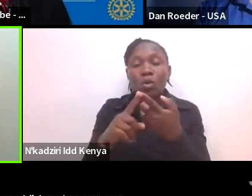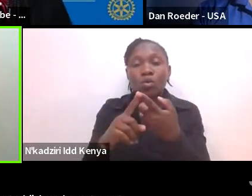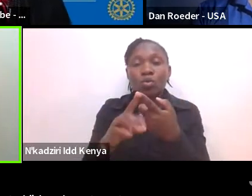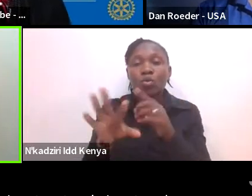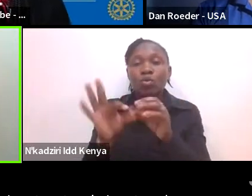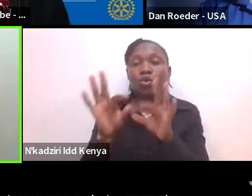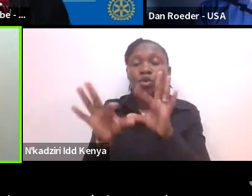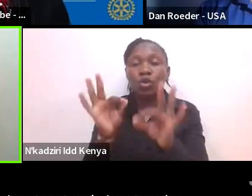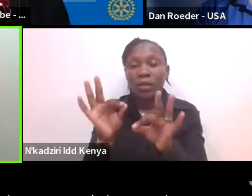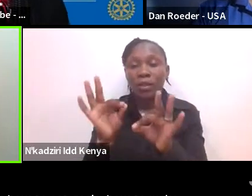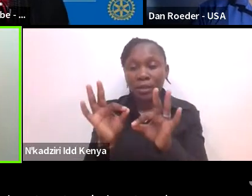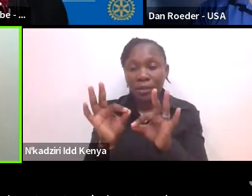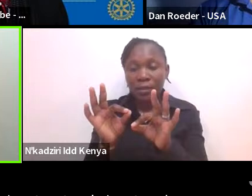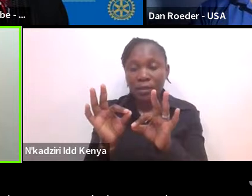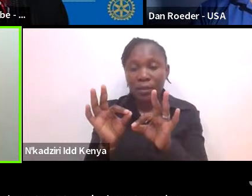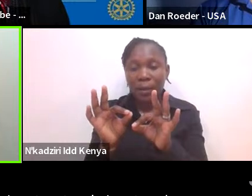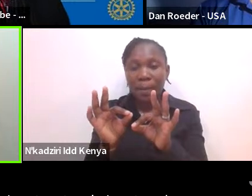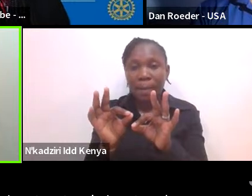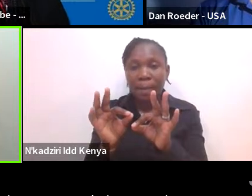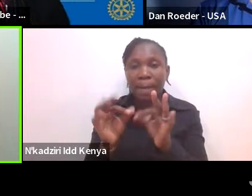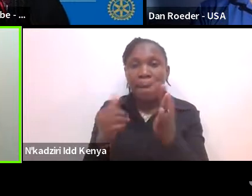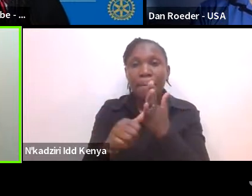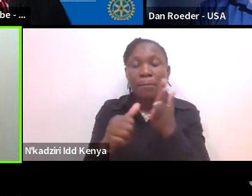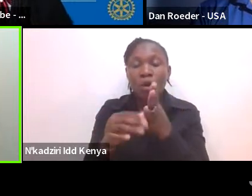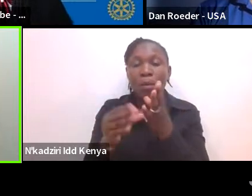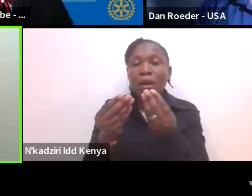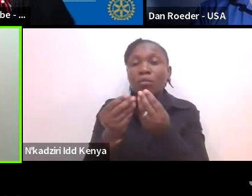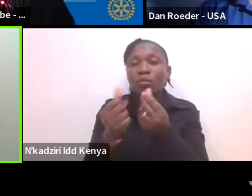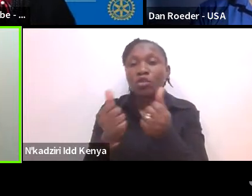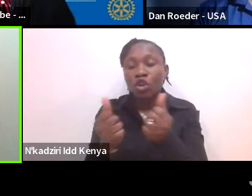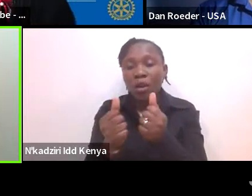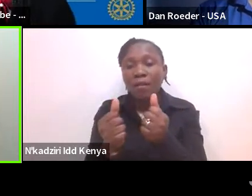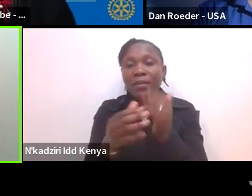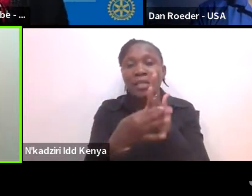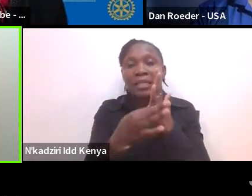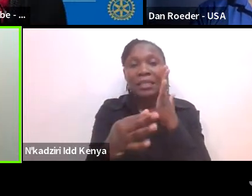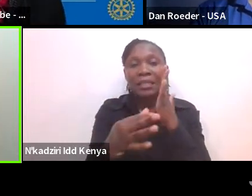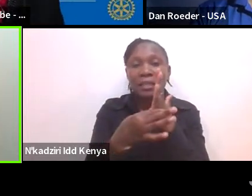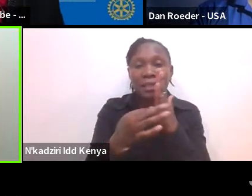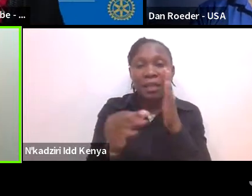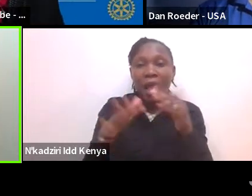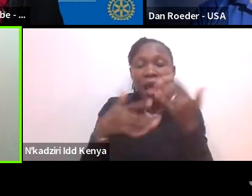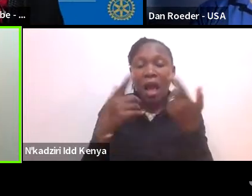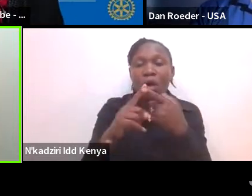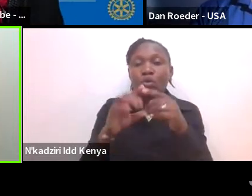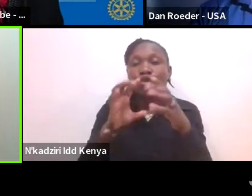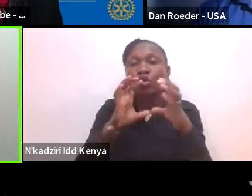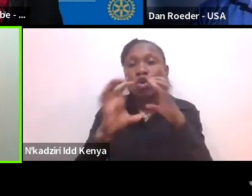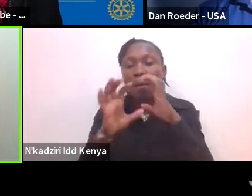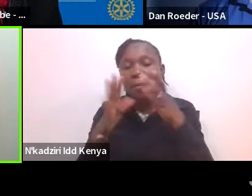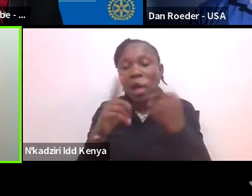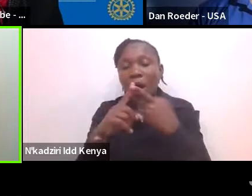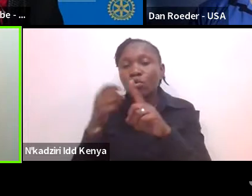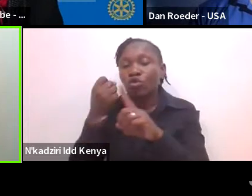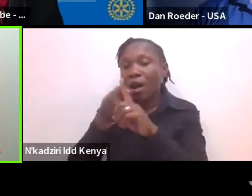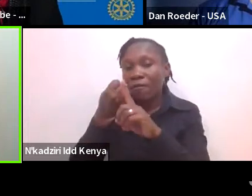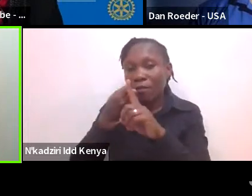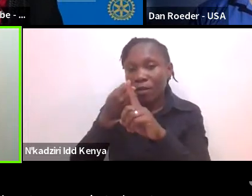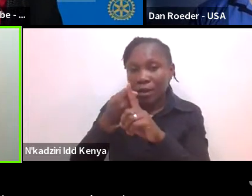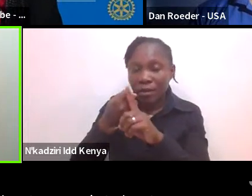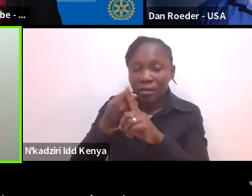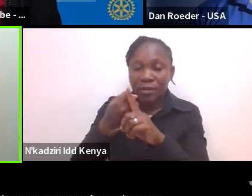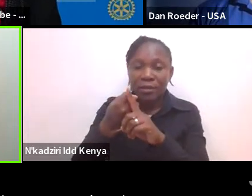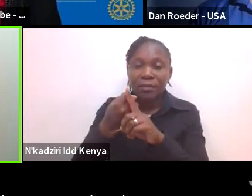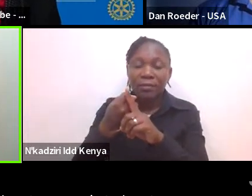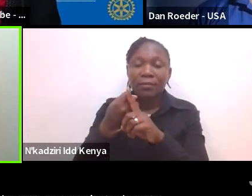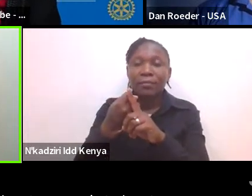choices, how problem-solving, skills, how to communicate, how to advocate, and embed those